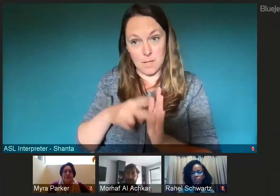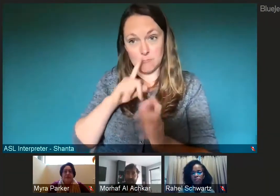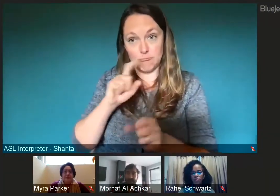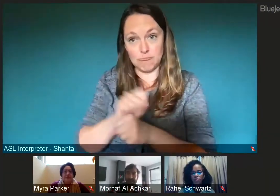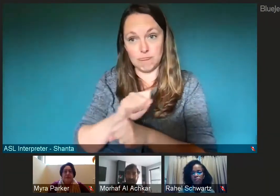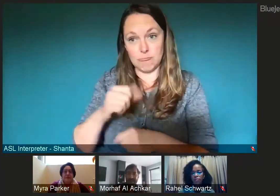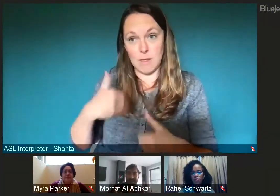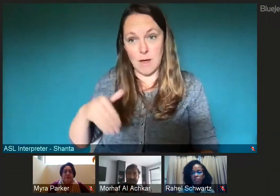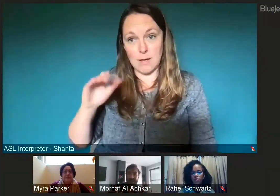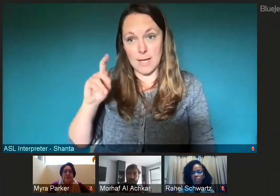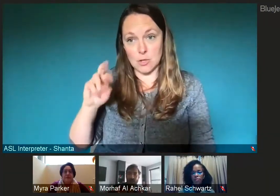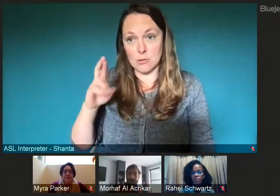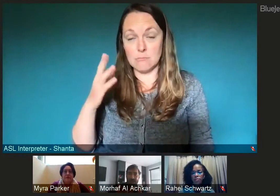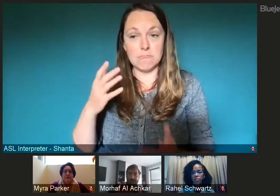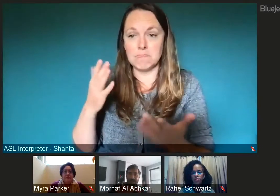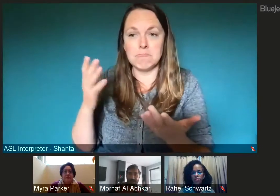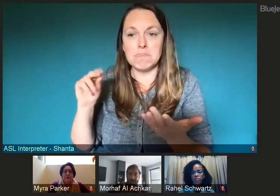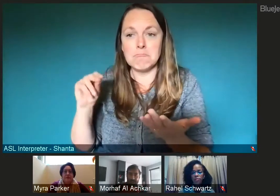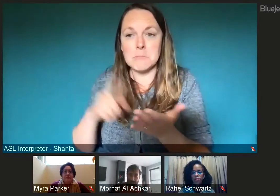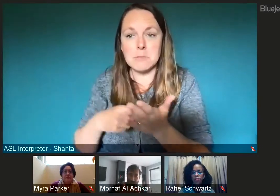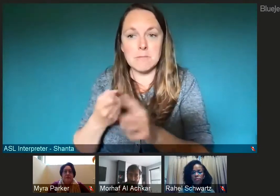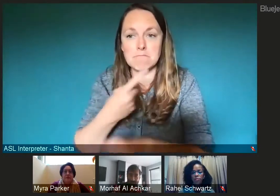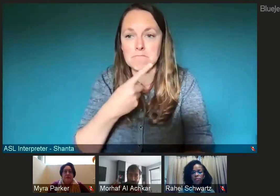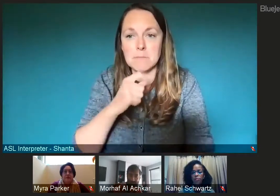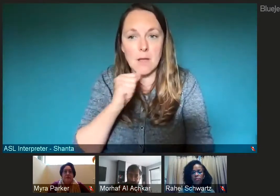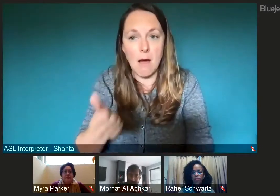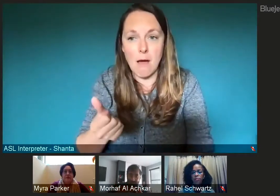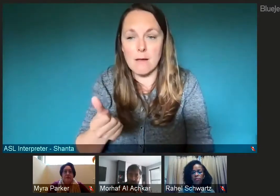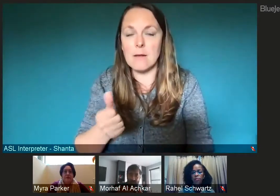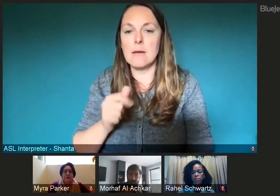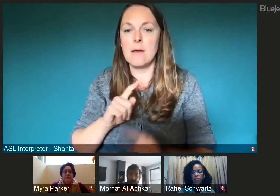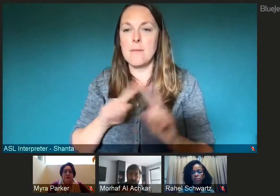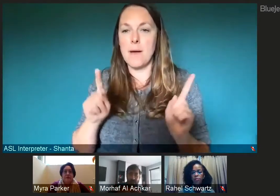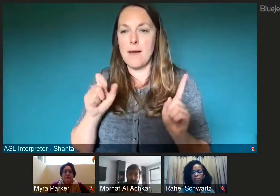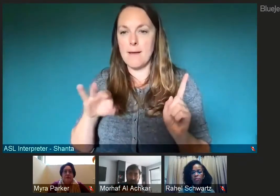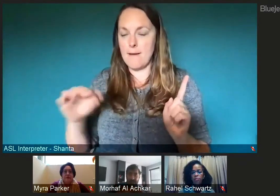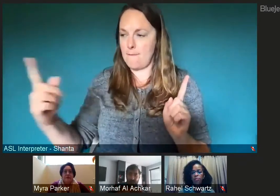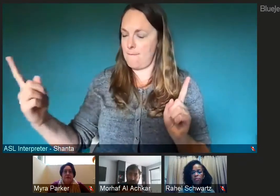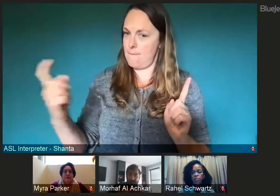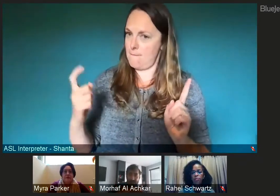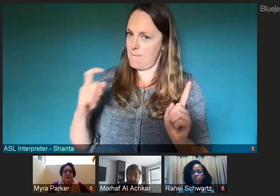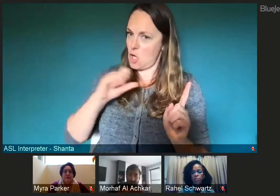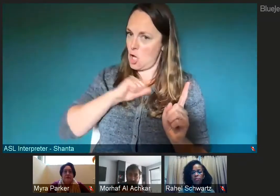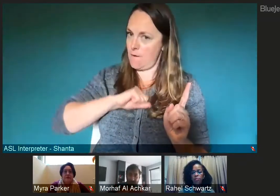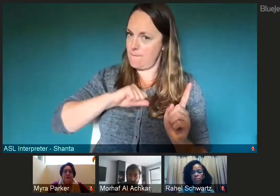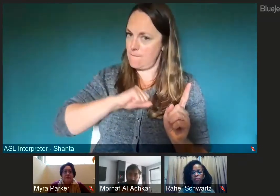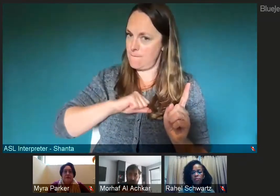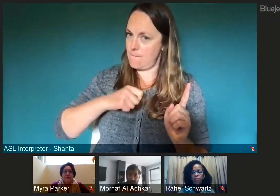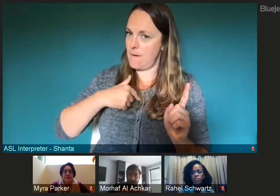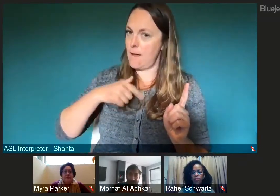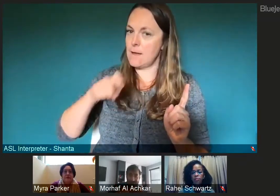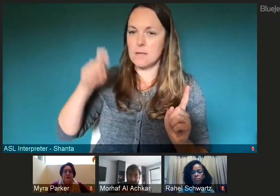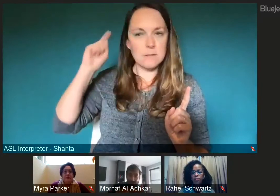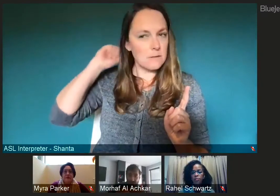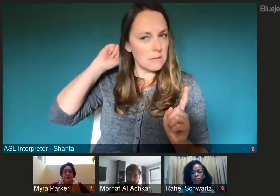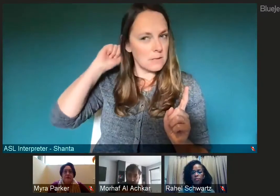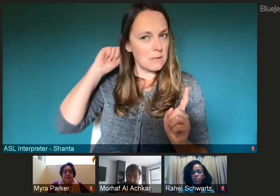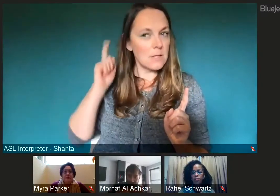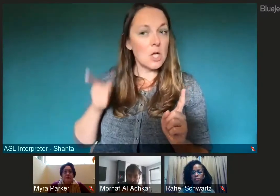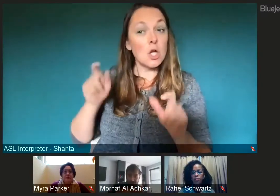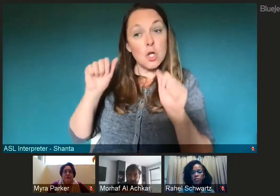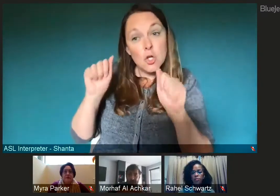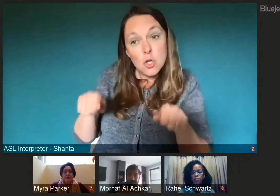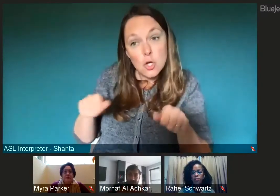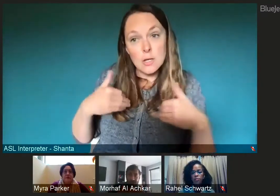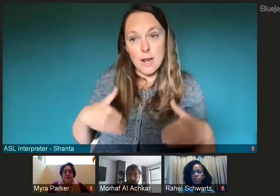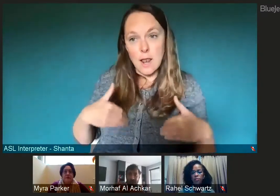it's not. Yet when somebody comes with cough, I need to be mindful that this actually could be